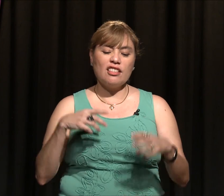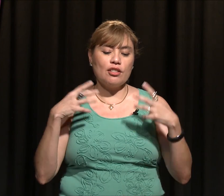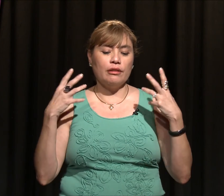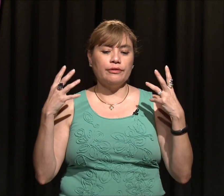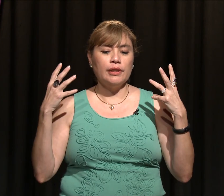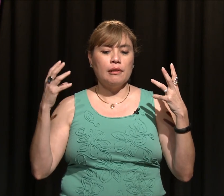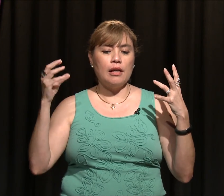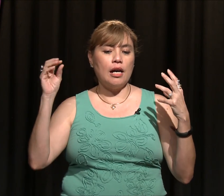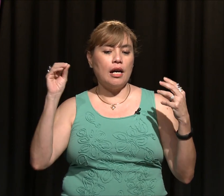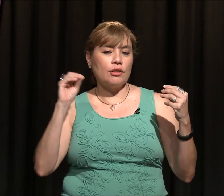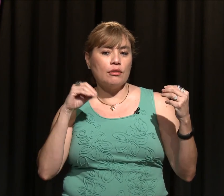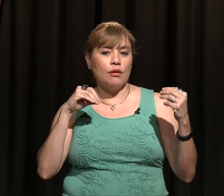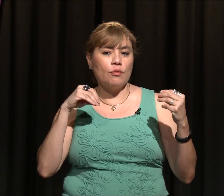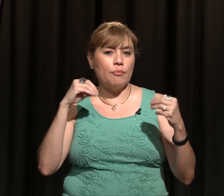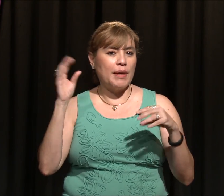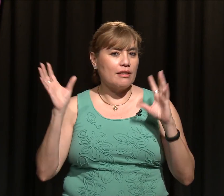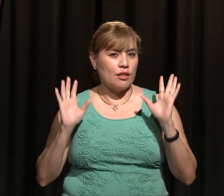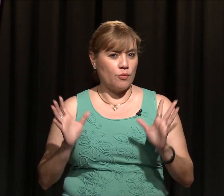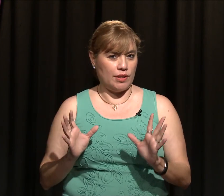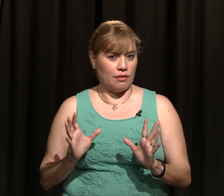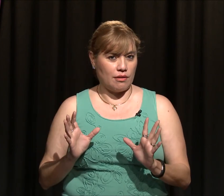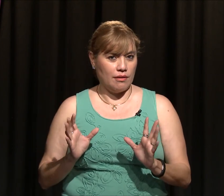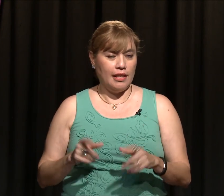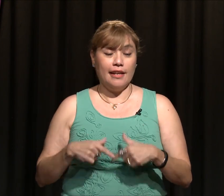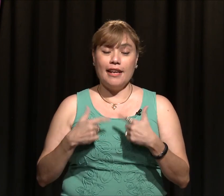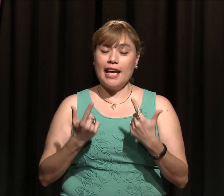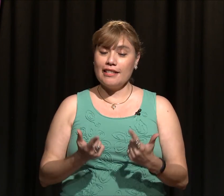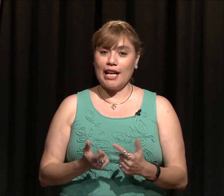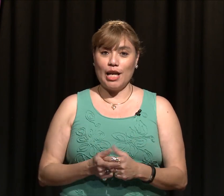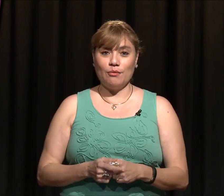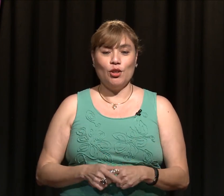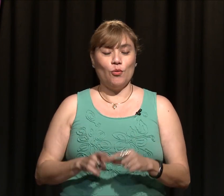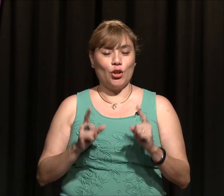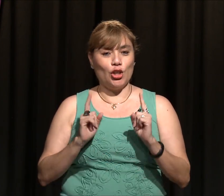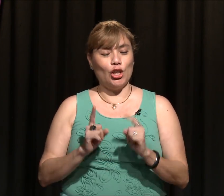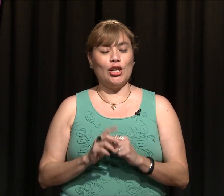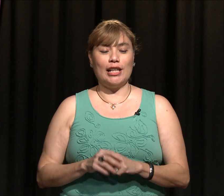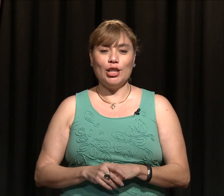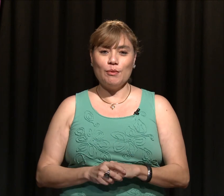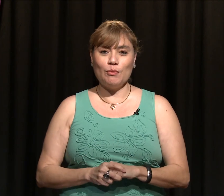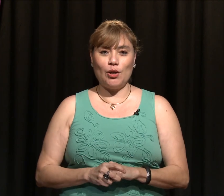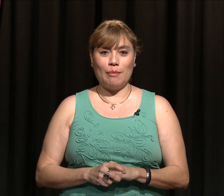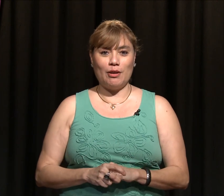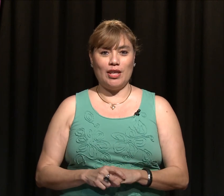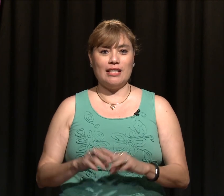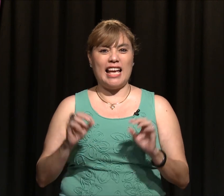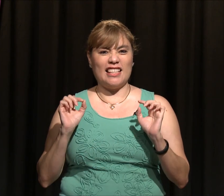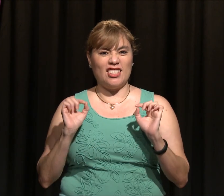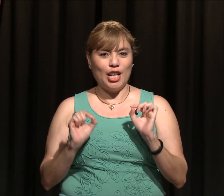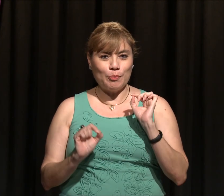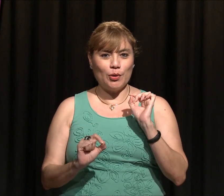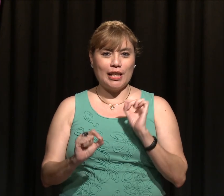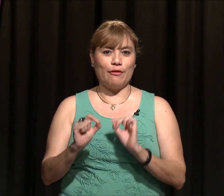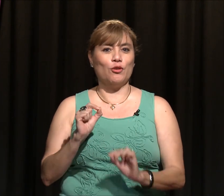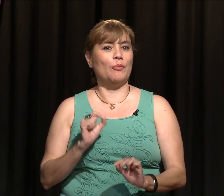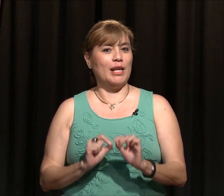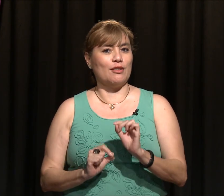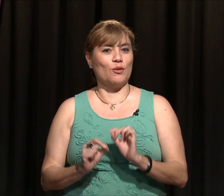of, you know, bells and whistles. Next time, we're going to learn a little bit more about this and start putting a few bells and